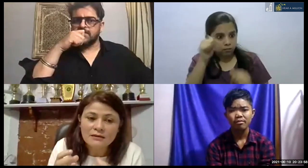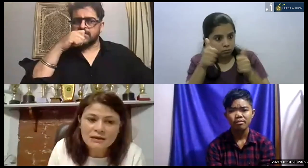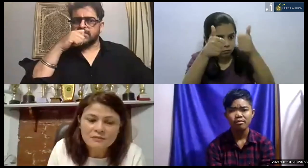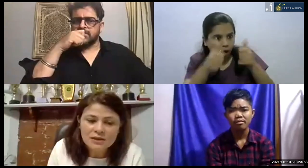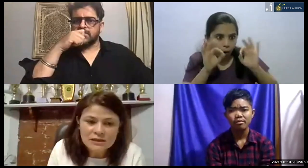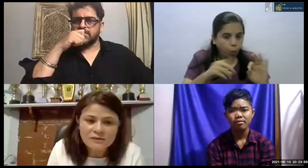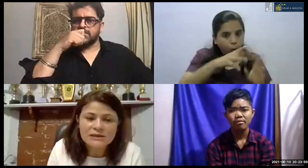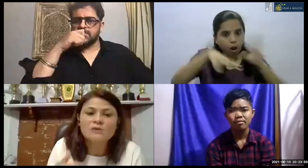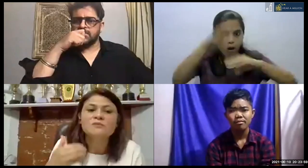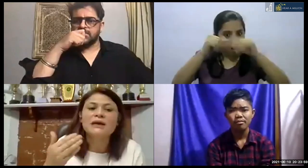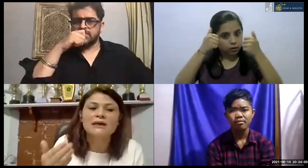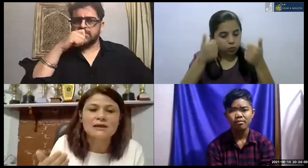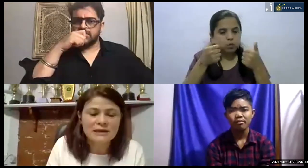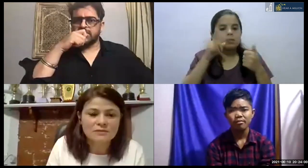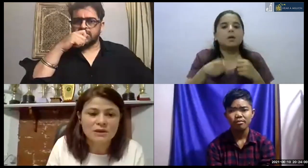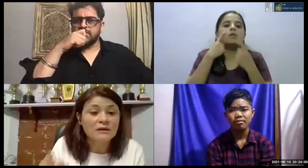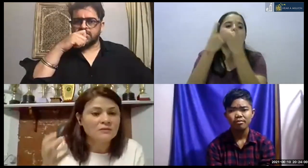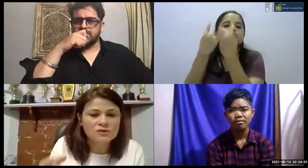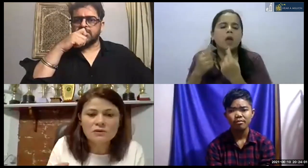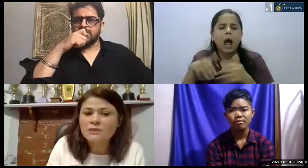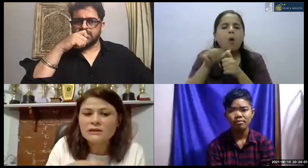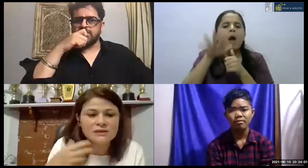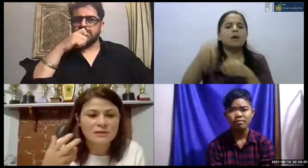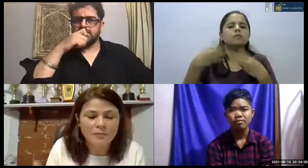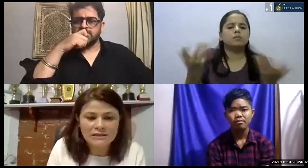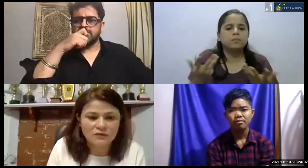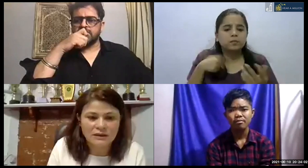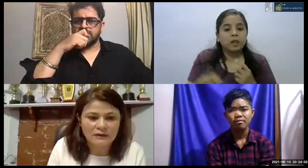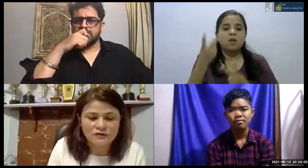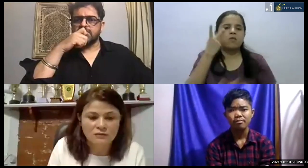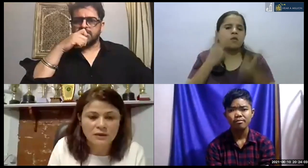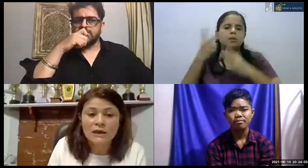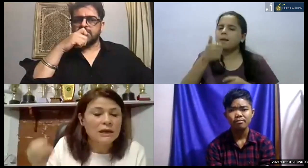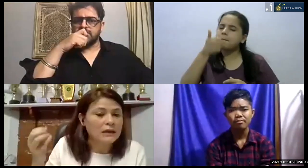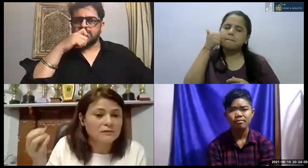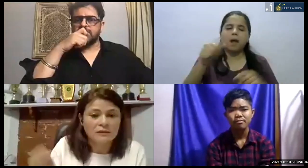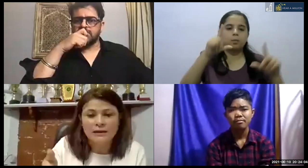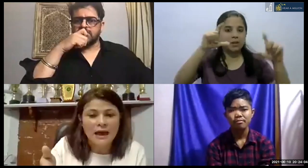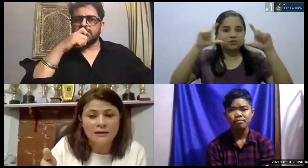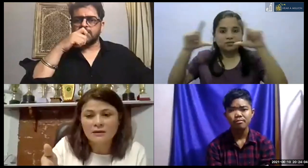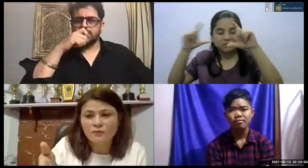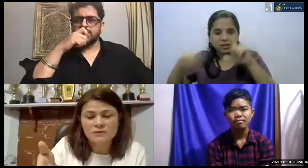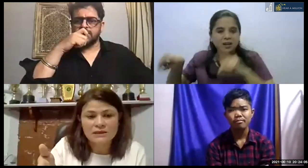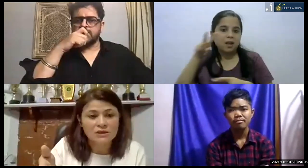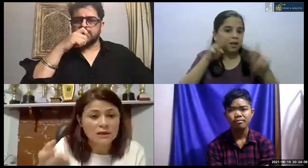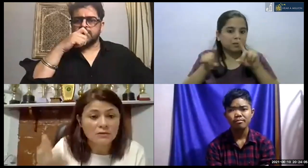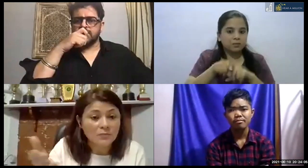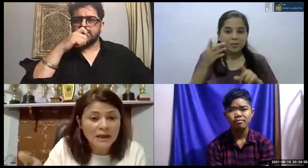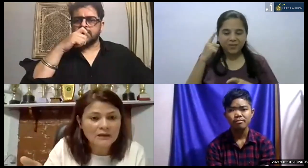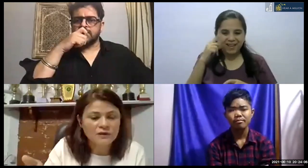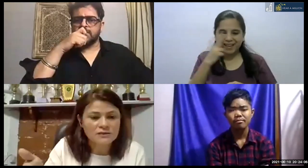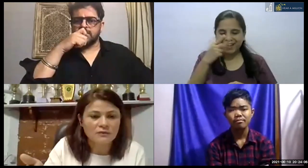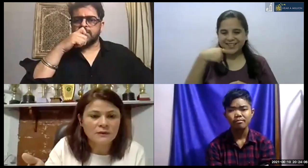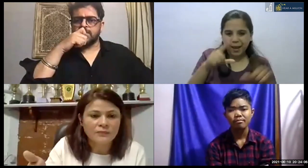regarding curriculum materials, how to make it accessible, visual medium is the best for deaf children. Like Ankit was mentioning, you know,